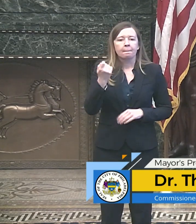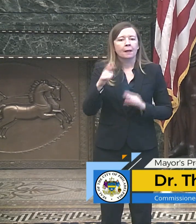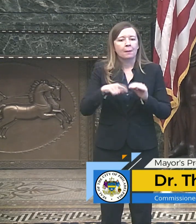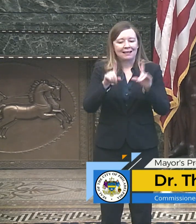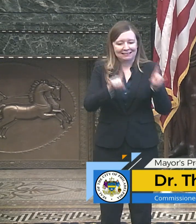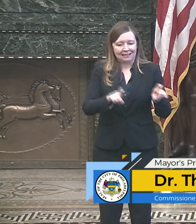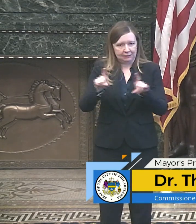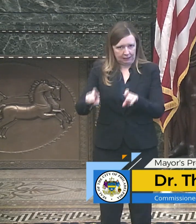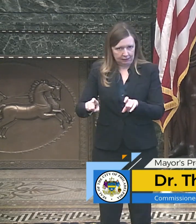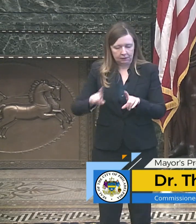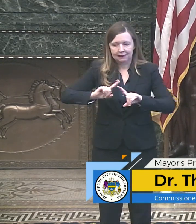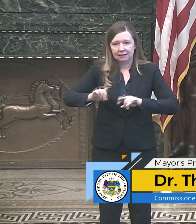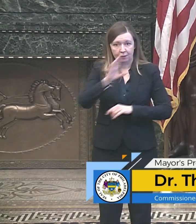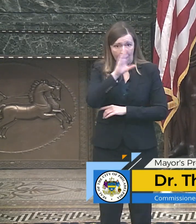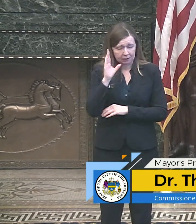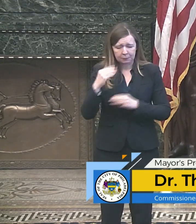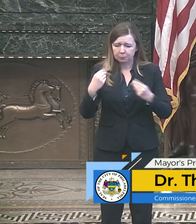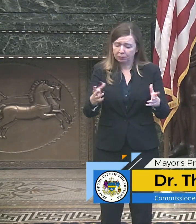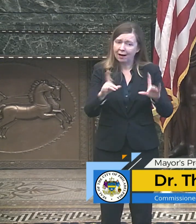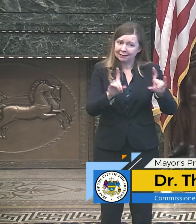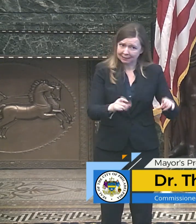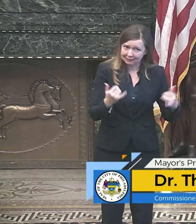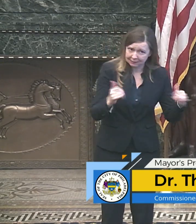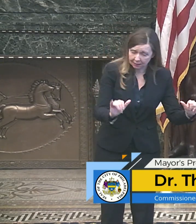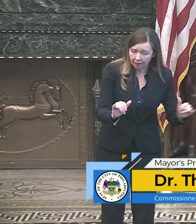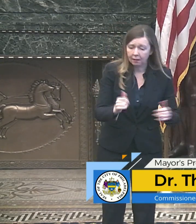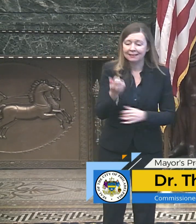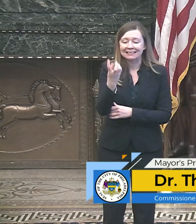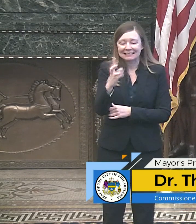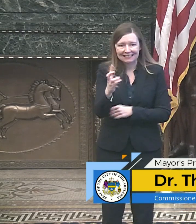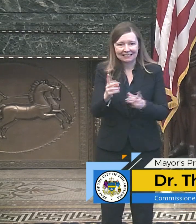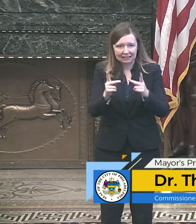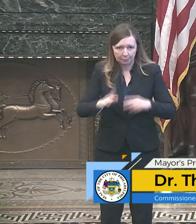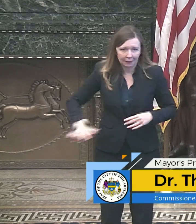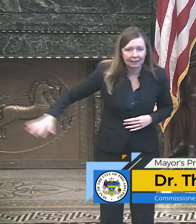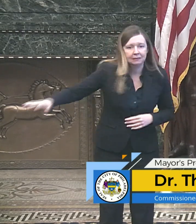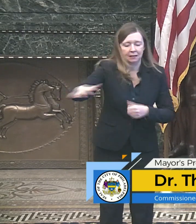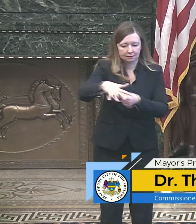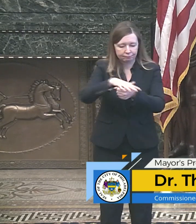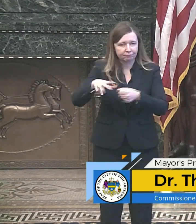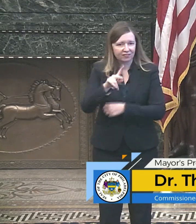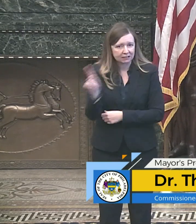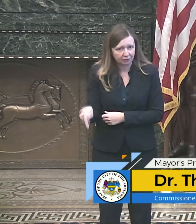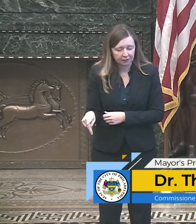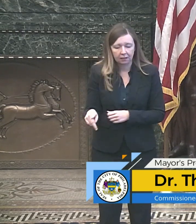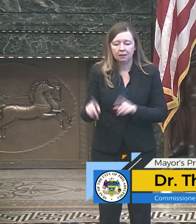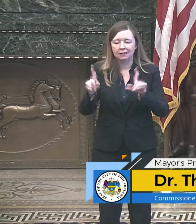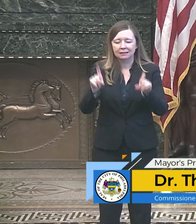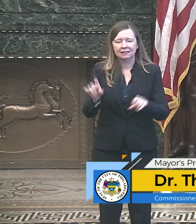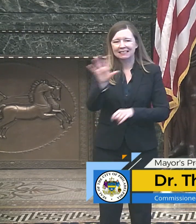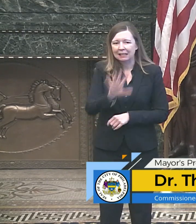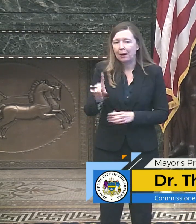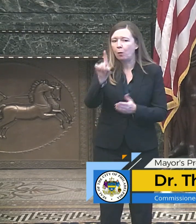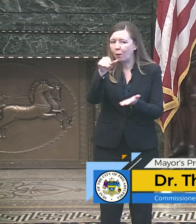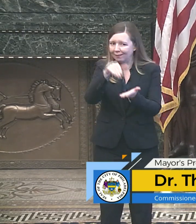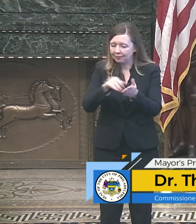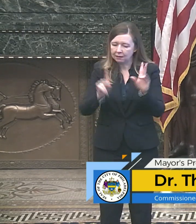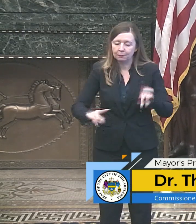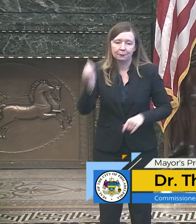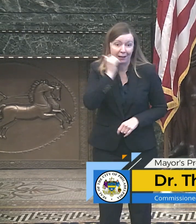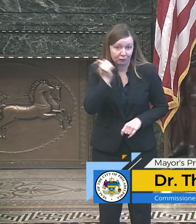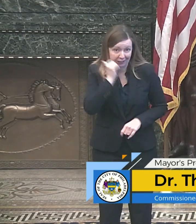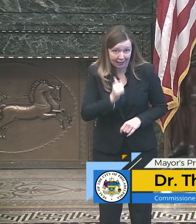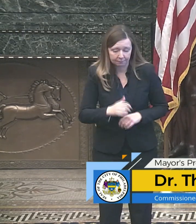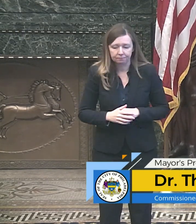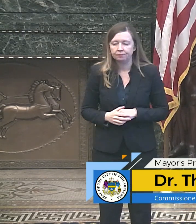The hospitals are still providing testing in the city. There are 16 sites in the greater Philadelphia area, testing about 1,000 people per day.